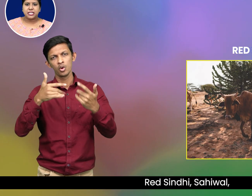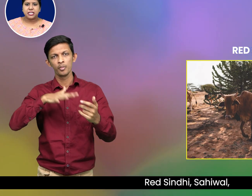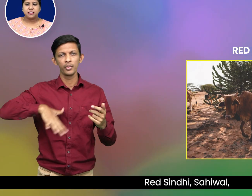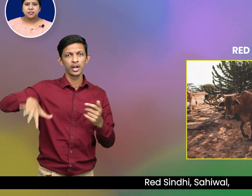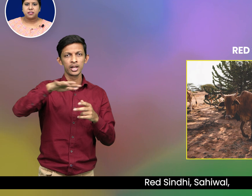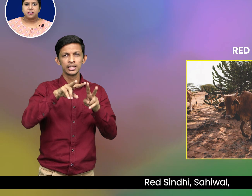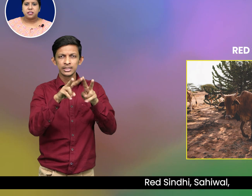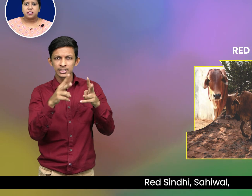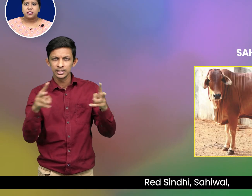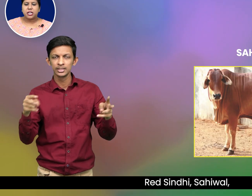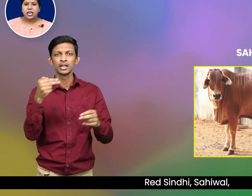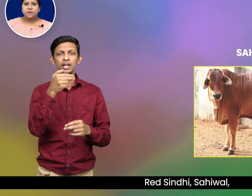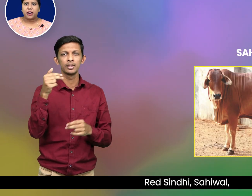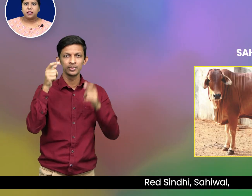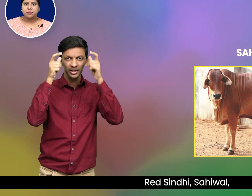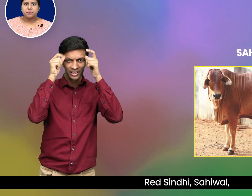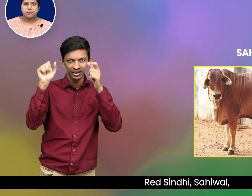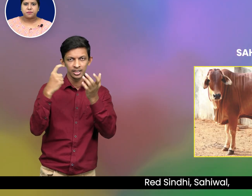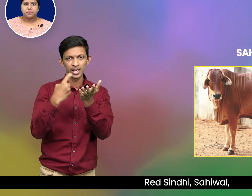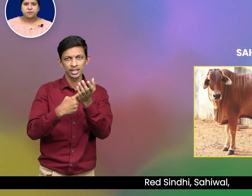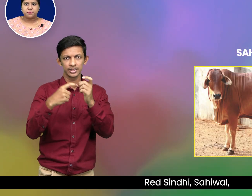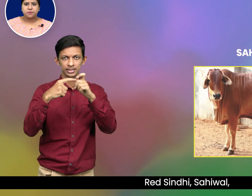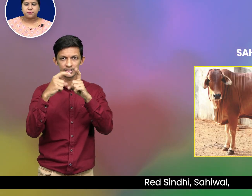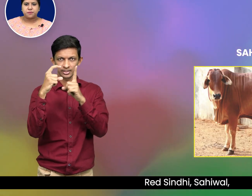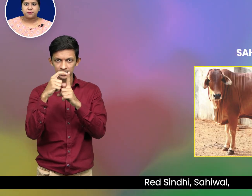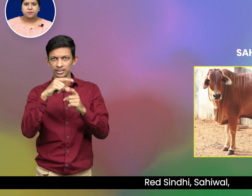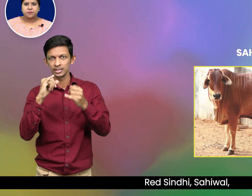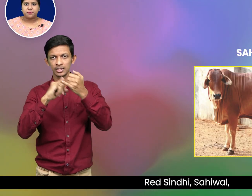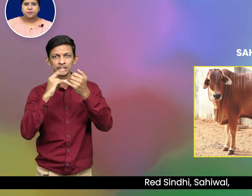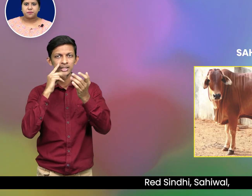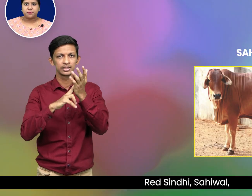Red Sindhi, Shahiwal,